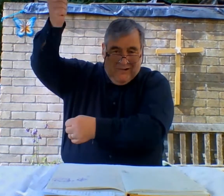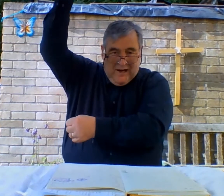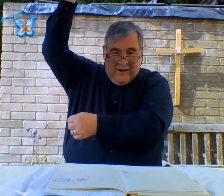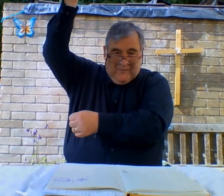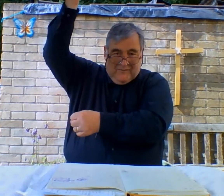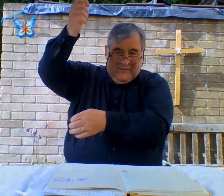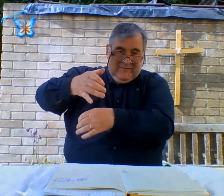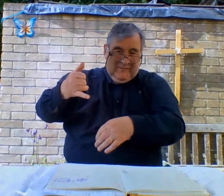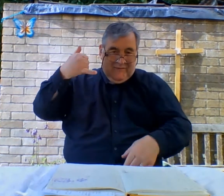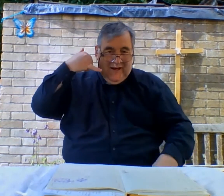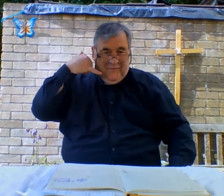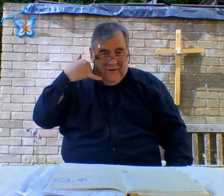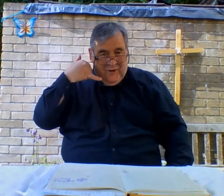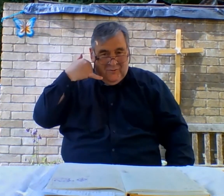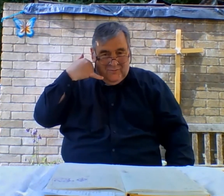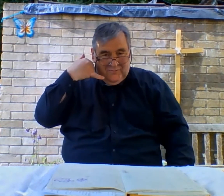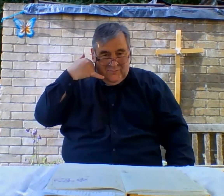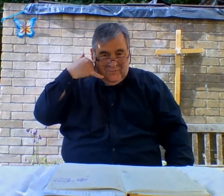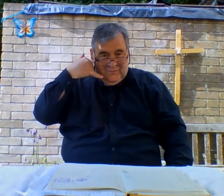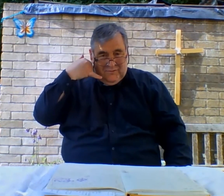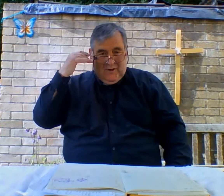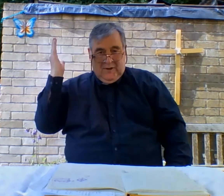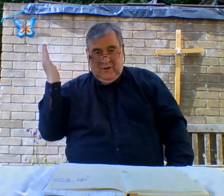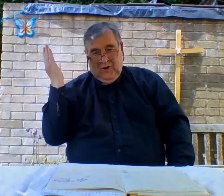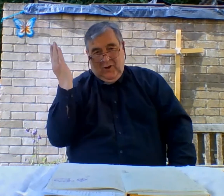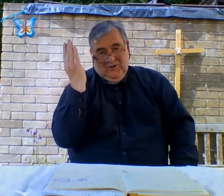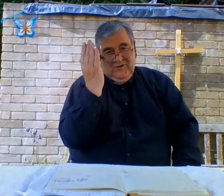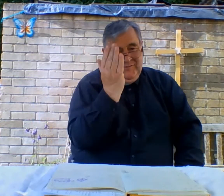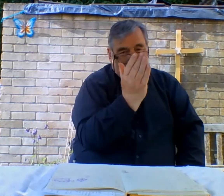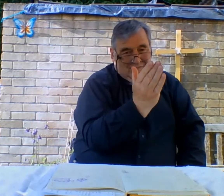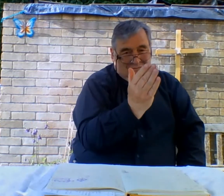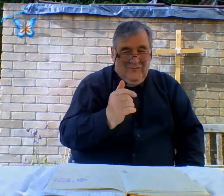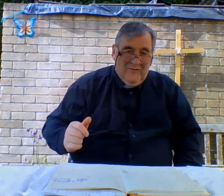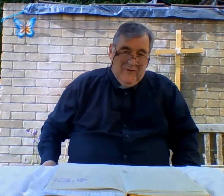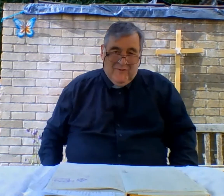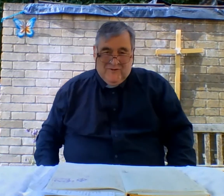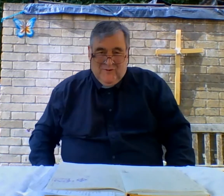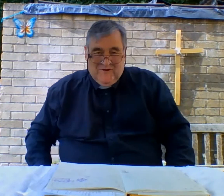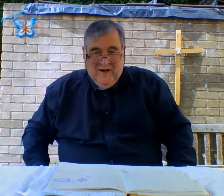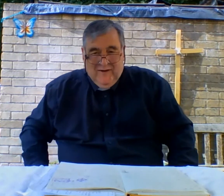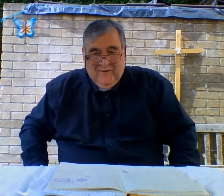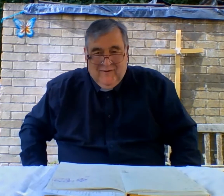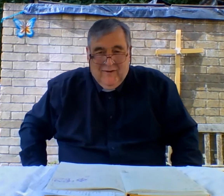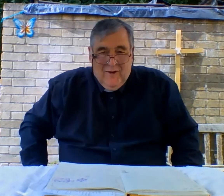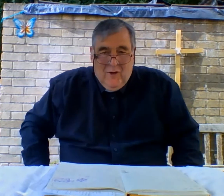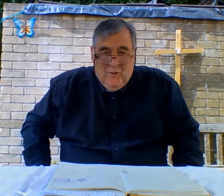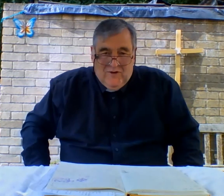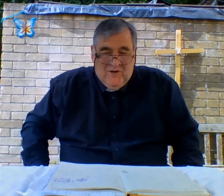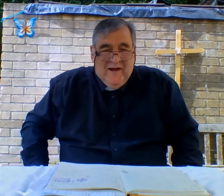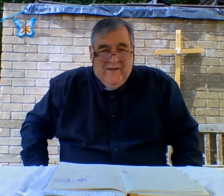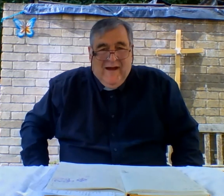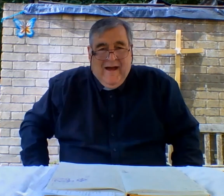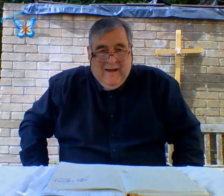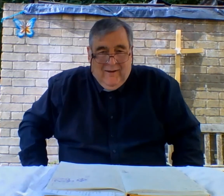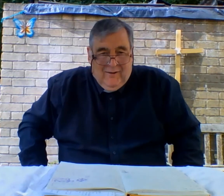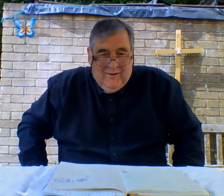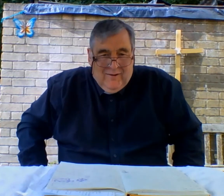umbrella, telephone, yacht, those sort of signs. Once you get the hang,